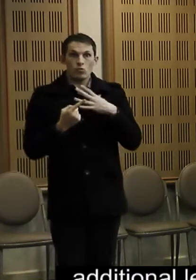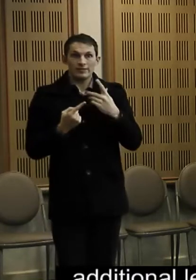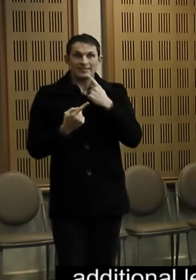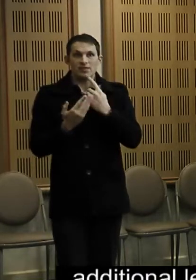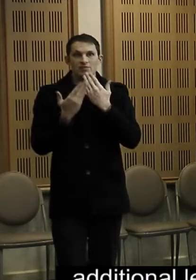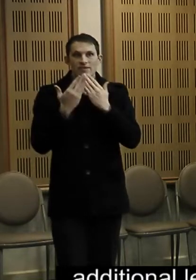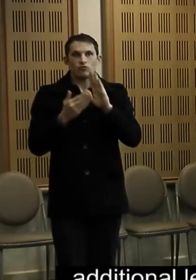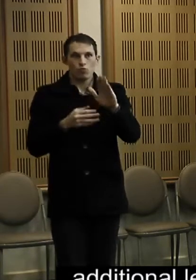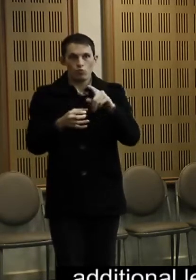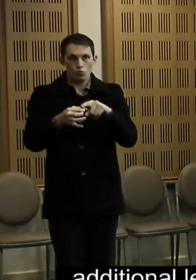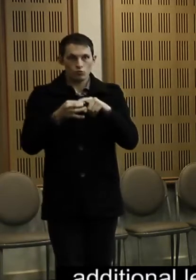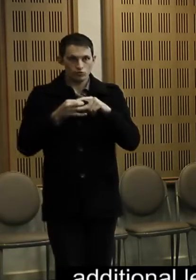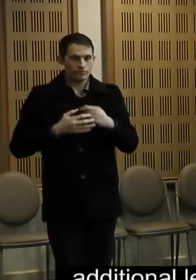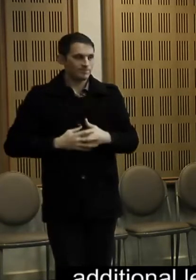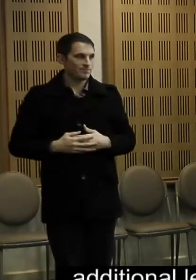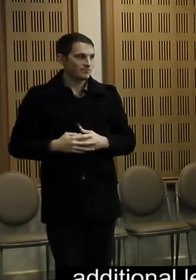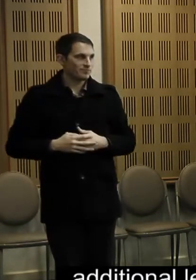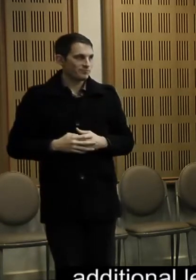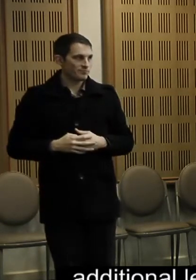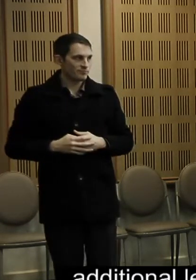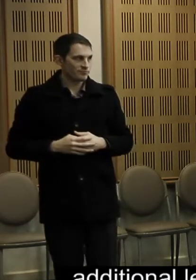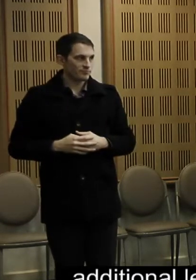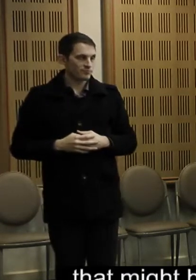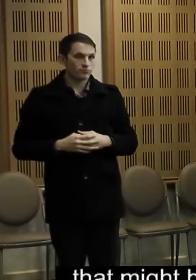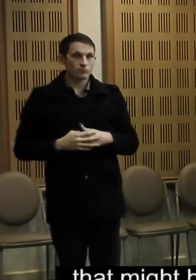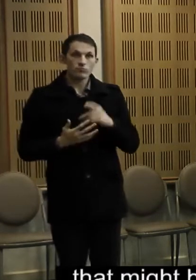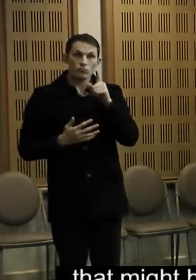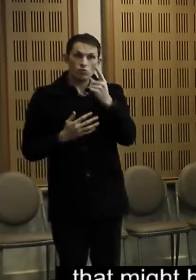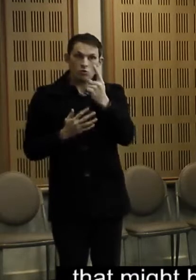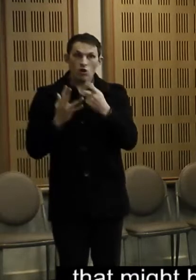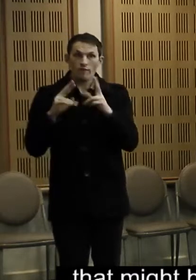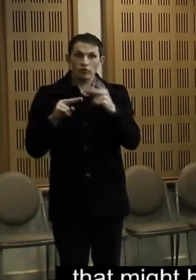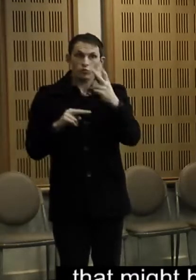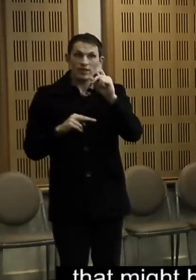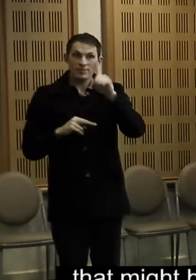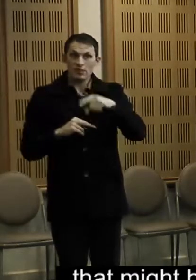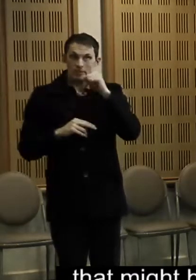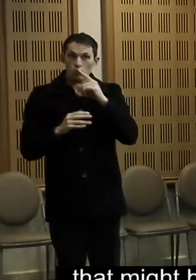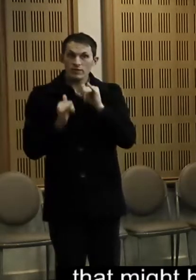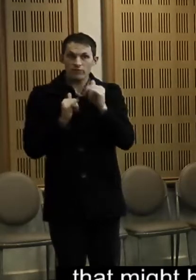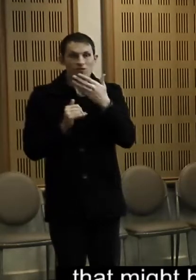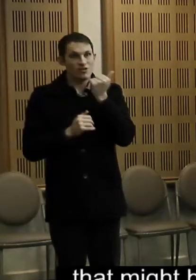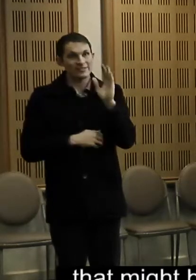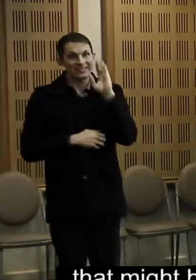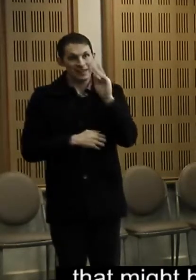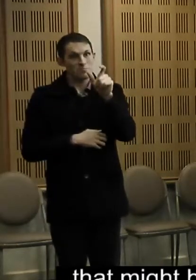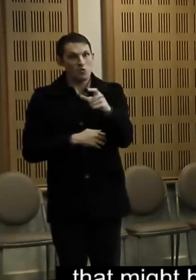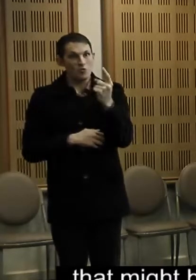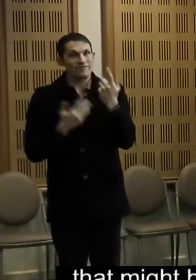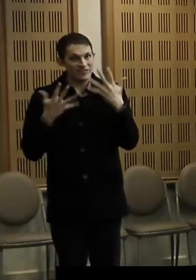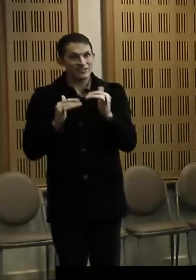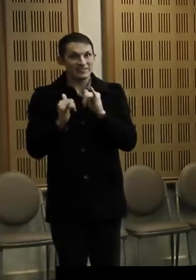And yeah, to be one of the 20,000 people interviewed, it's actually nice to hear someone was actually interviewed. But at the same